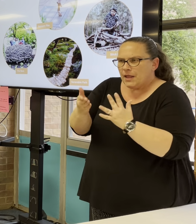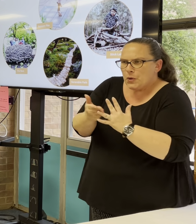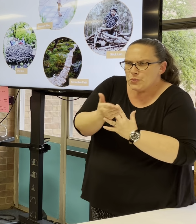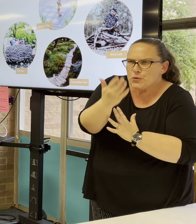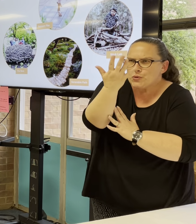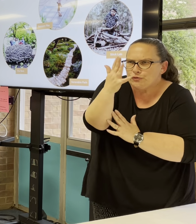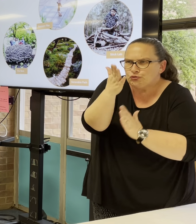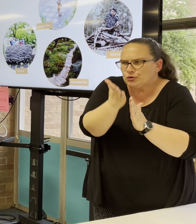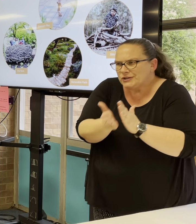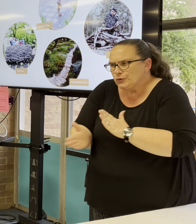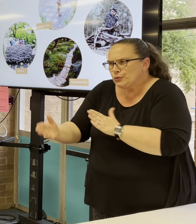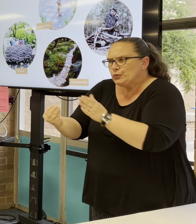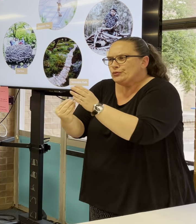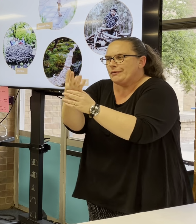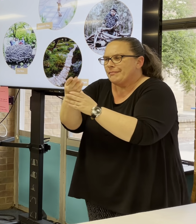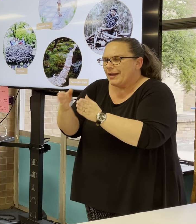vegetation.